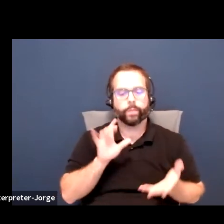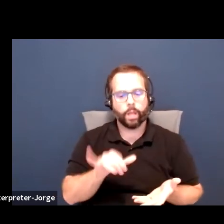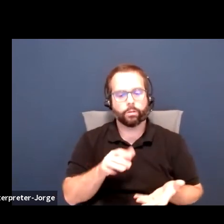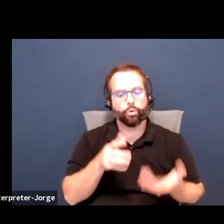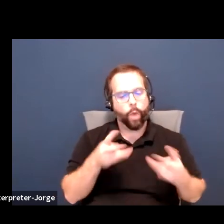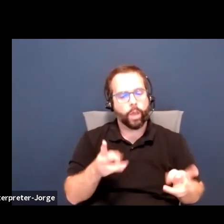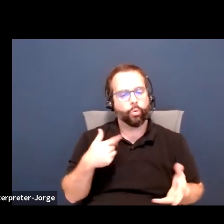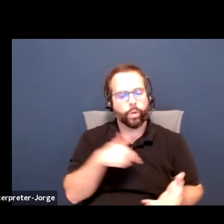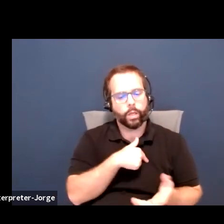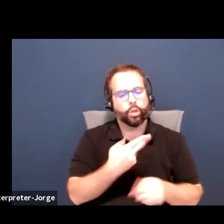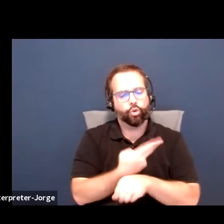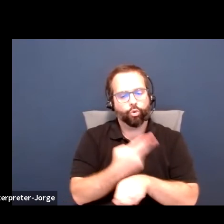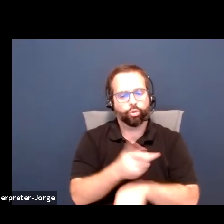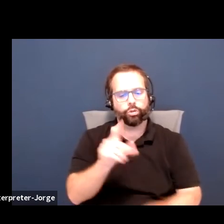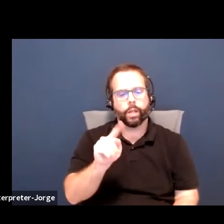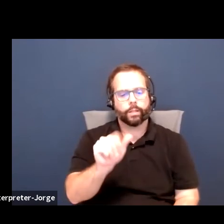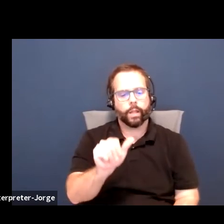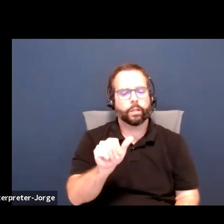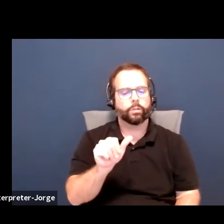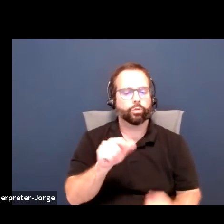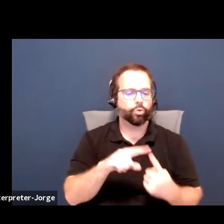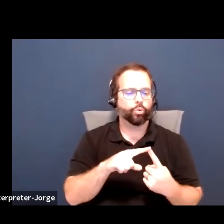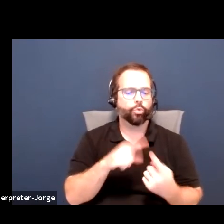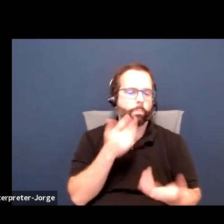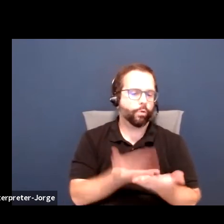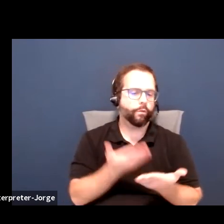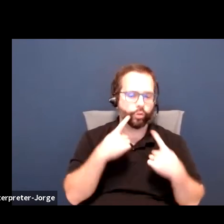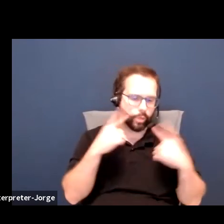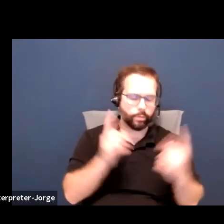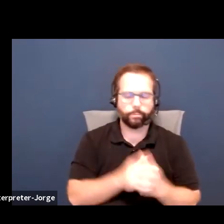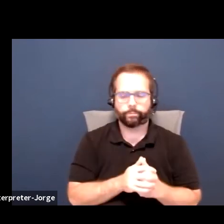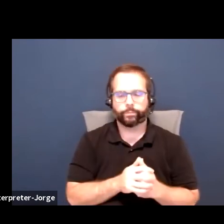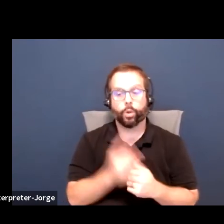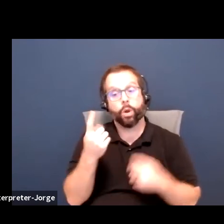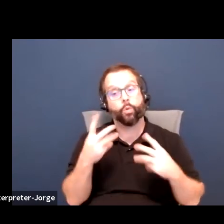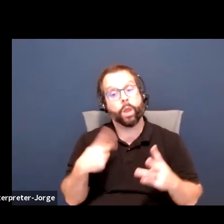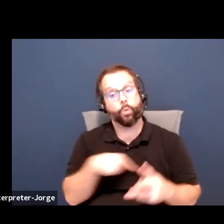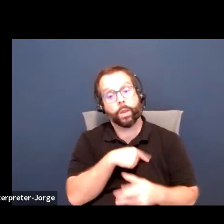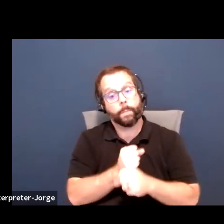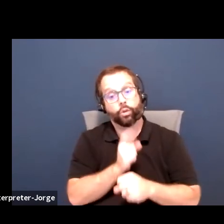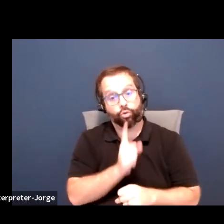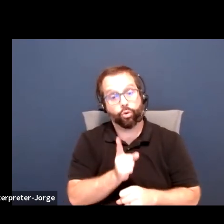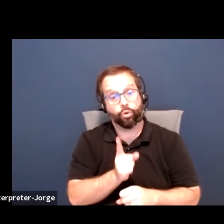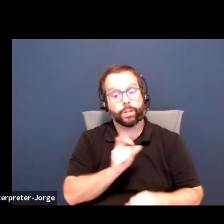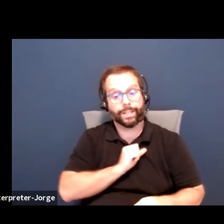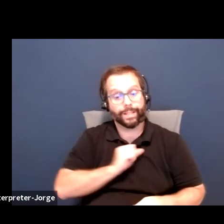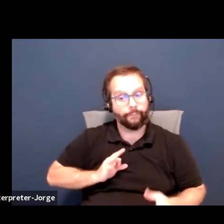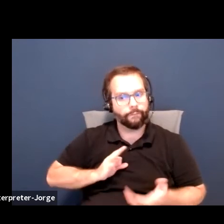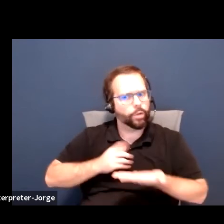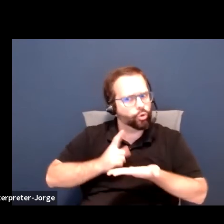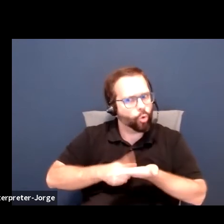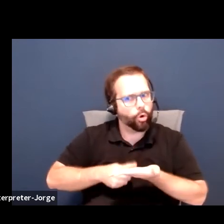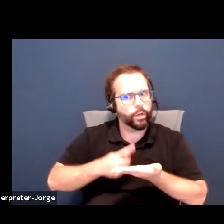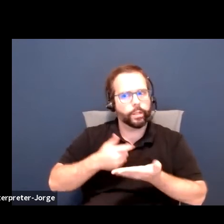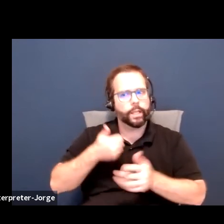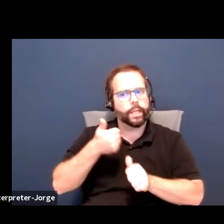say, one of the things that we definitely make sure staff are talking about every quarter are what the barriers were